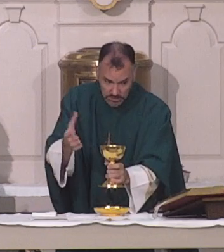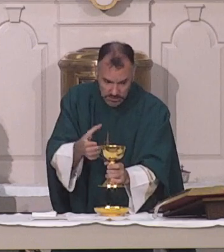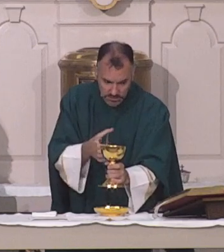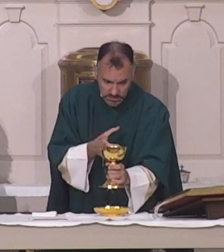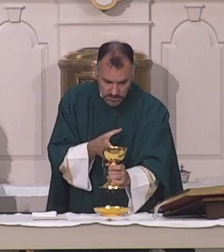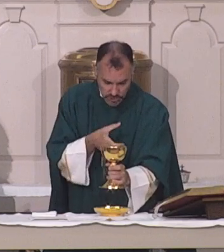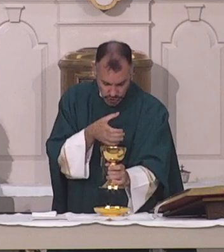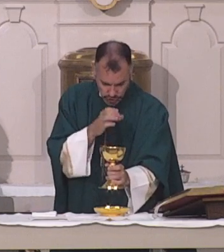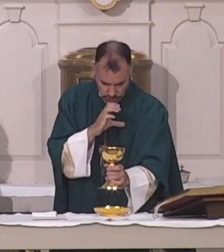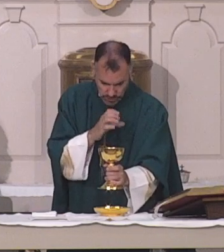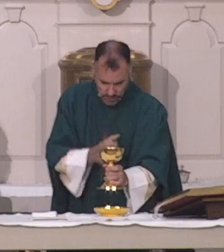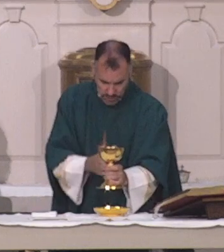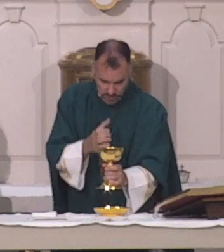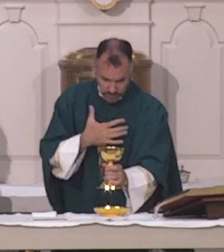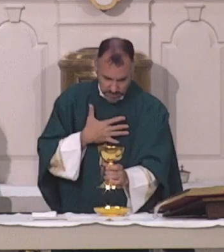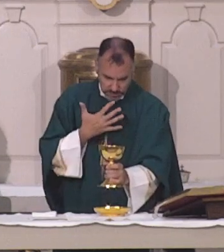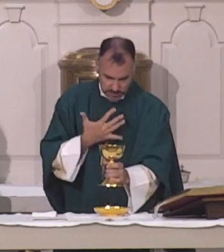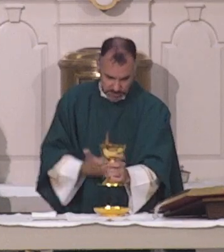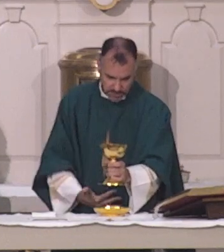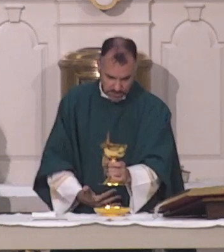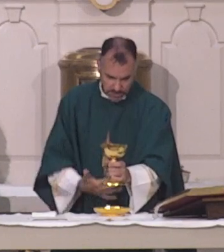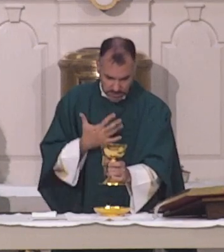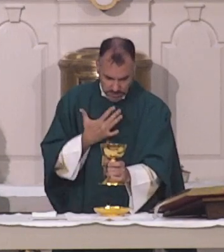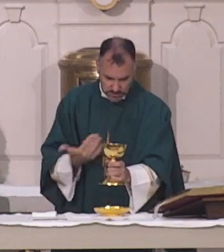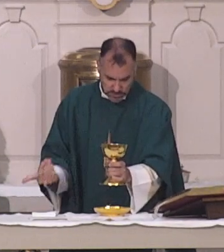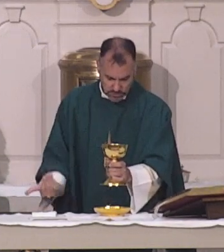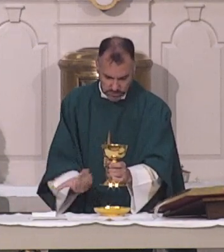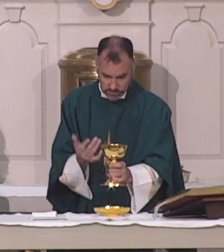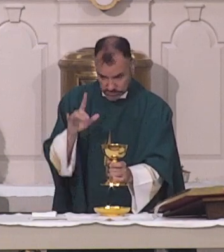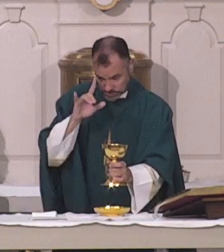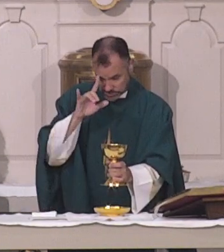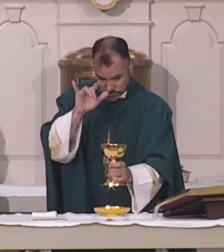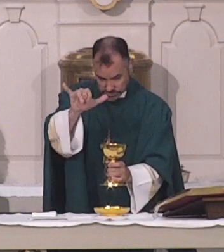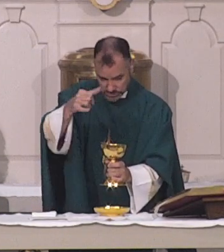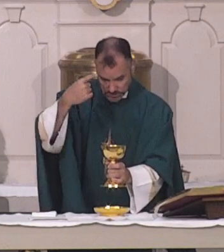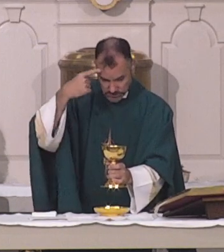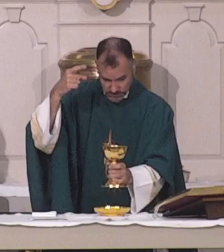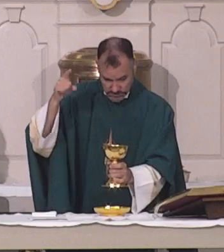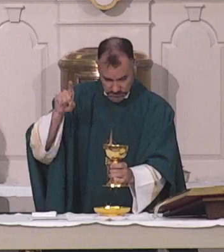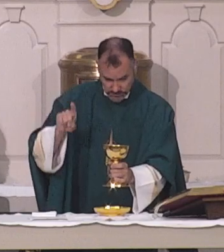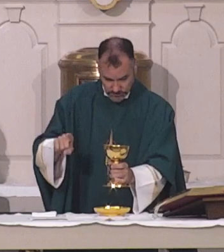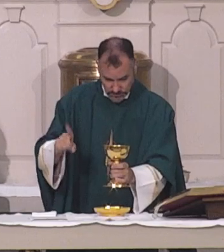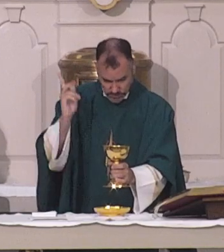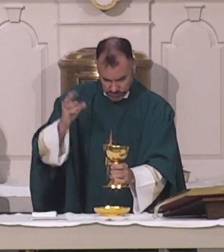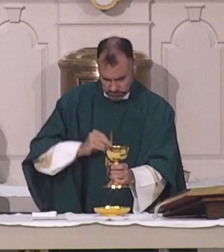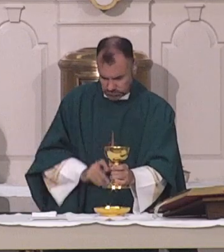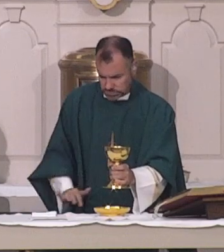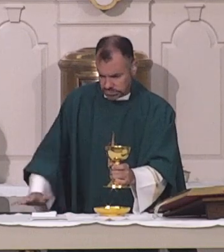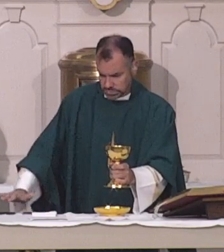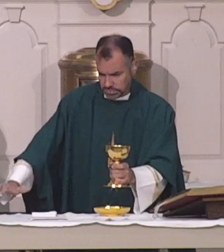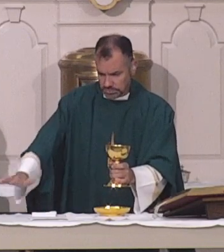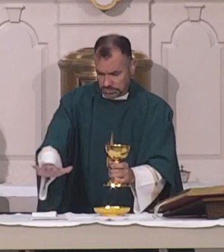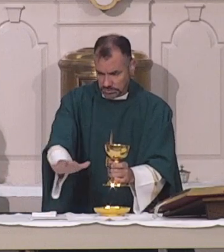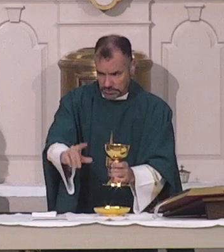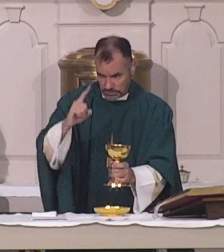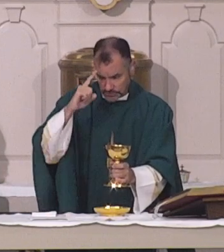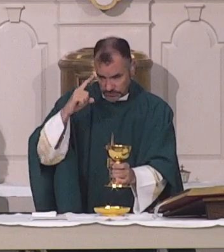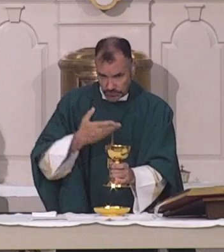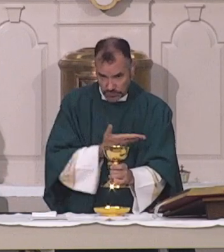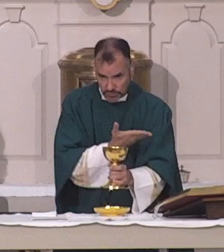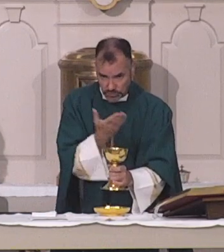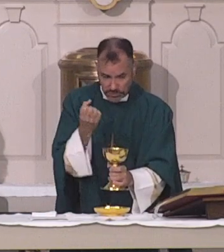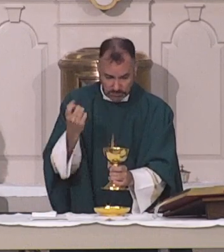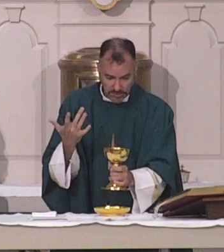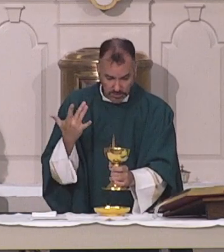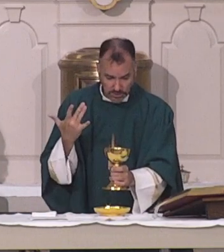"Take this, all of you, and drink from it, for this is the chalice of my blood, the blood of the new and eternal covenant, which will